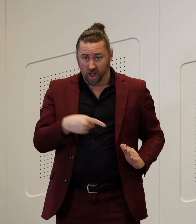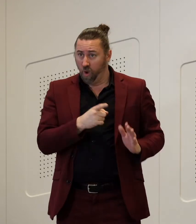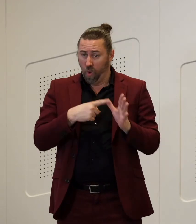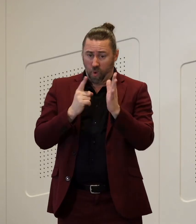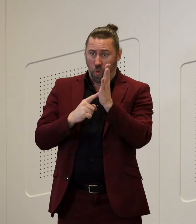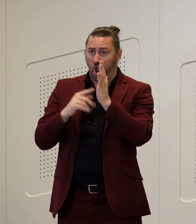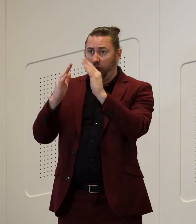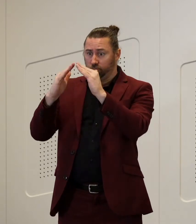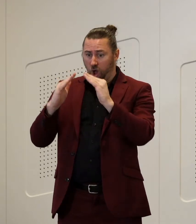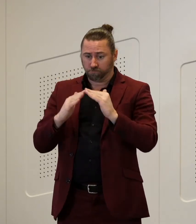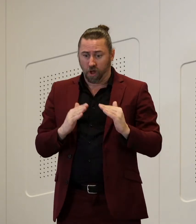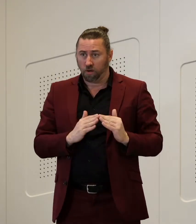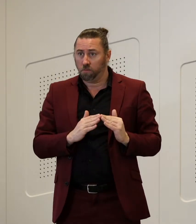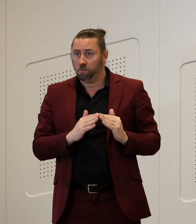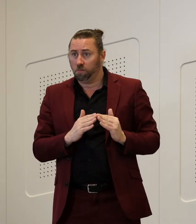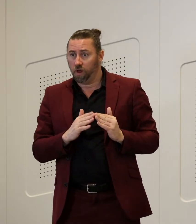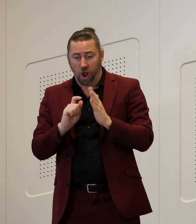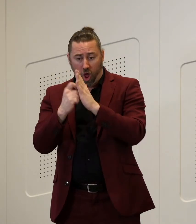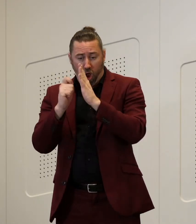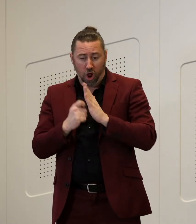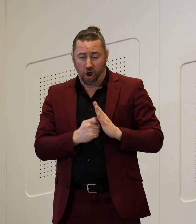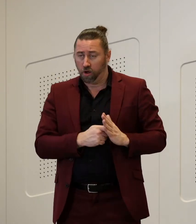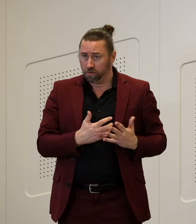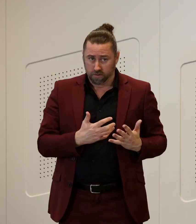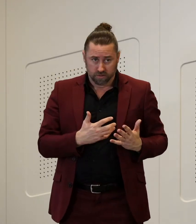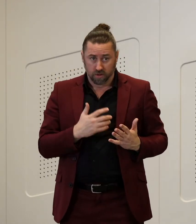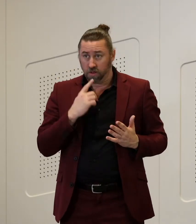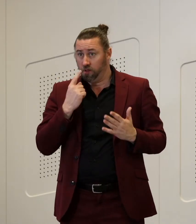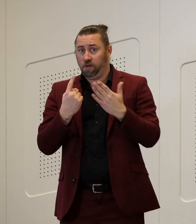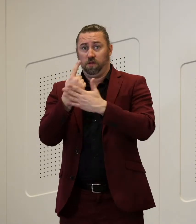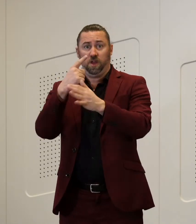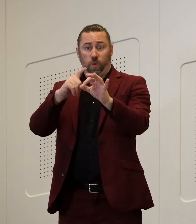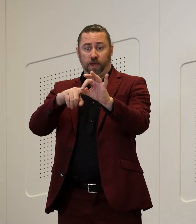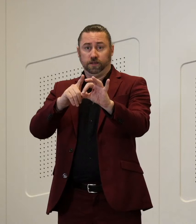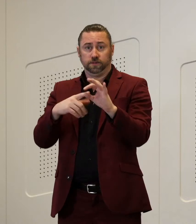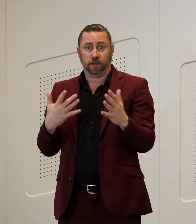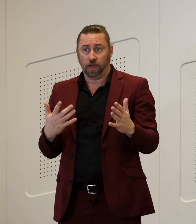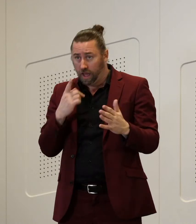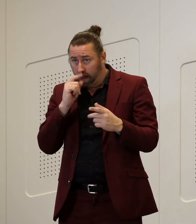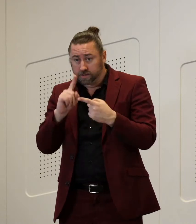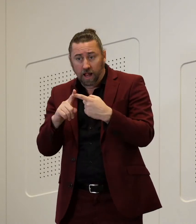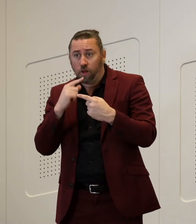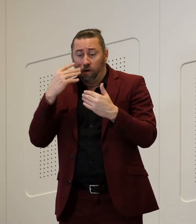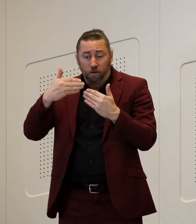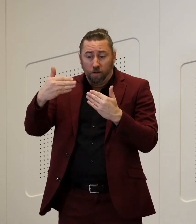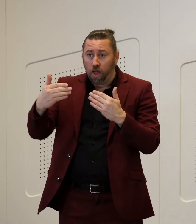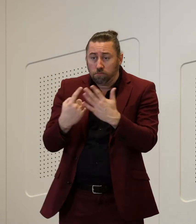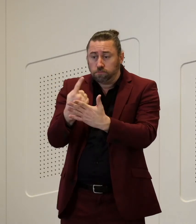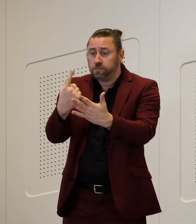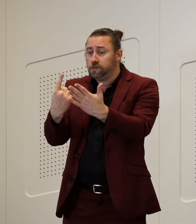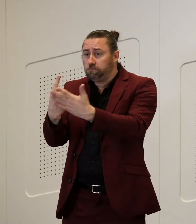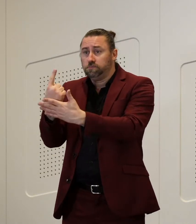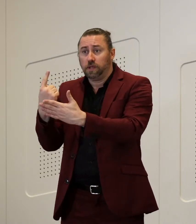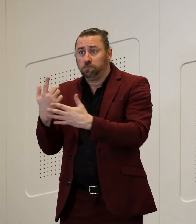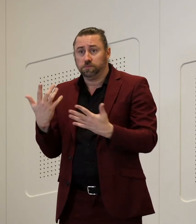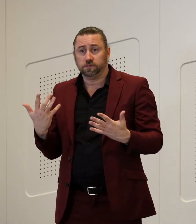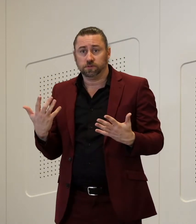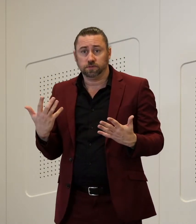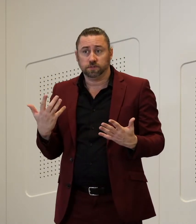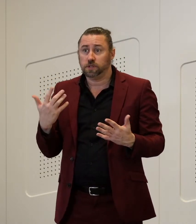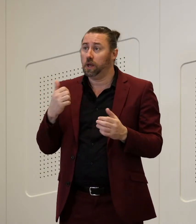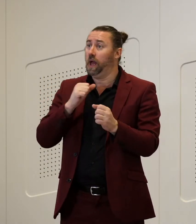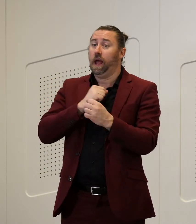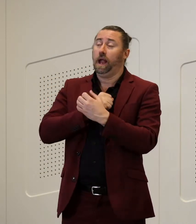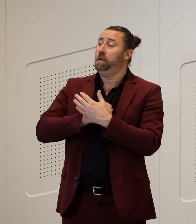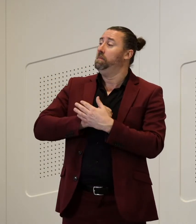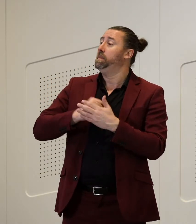continue to see new cases pop up, including in Queensland, and the best